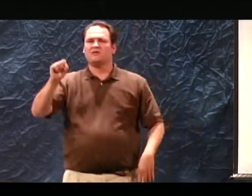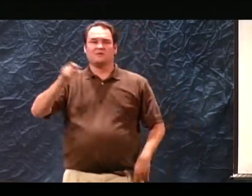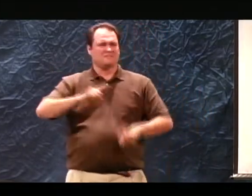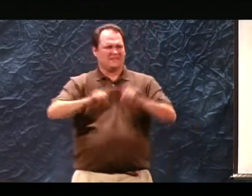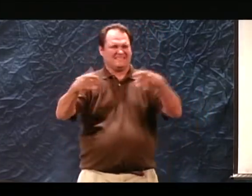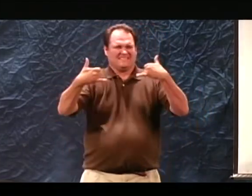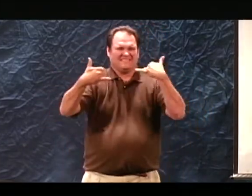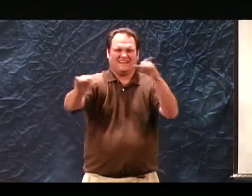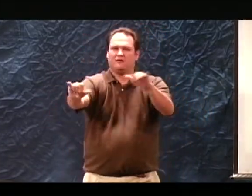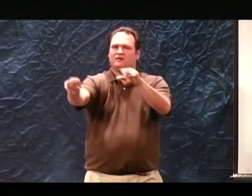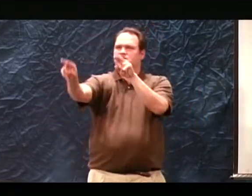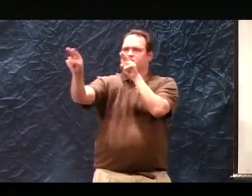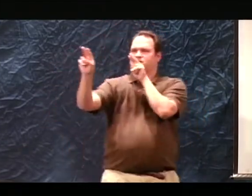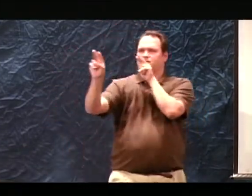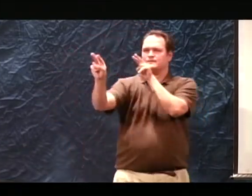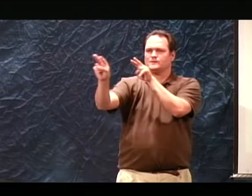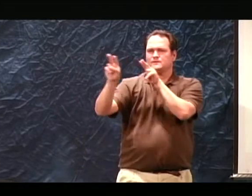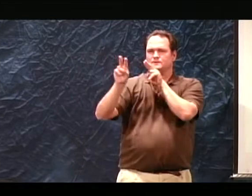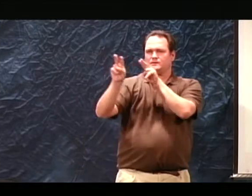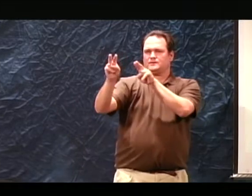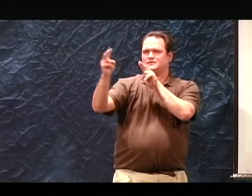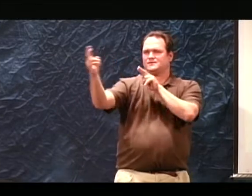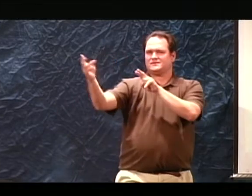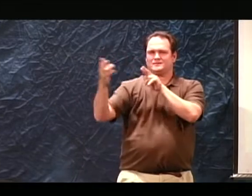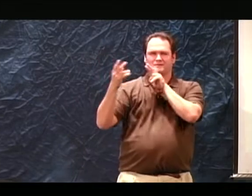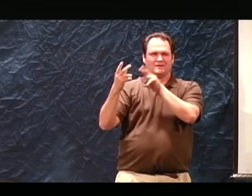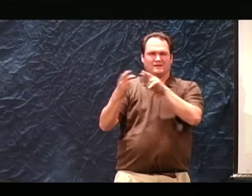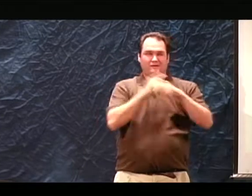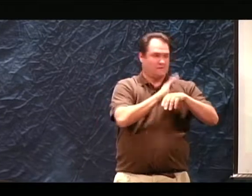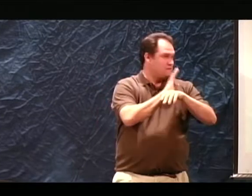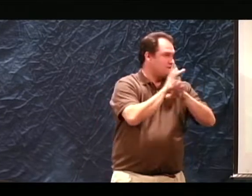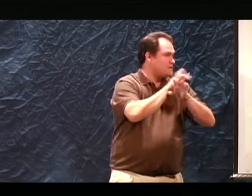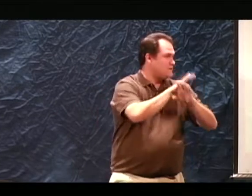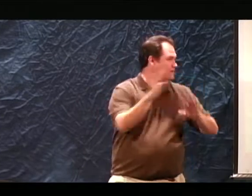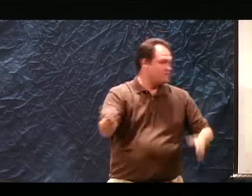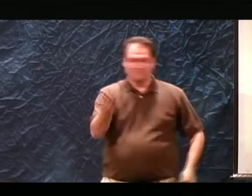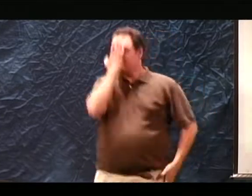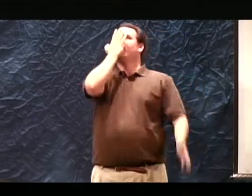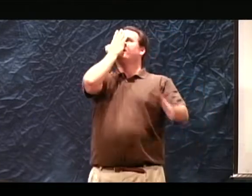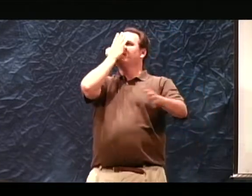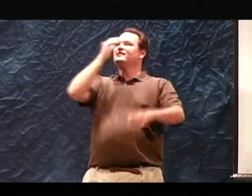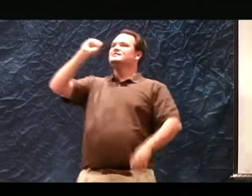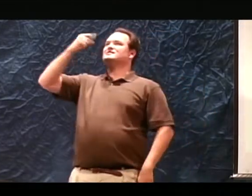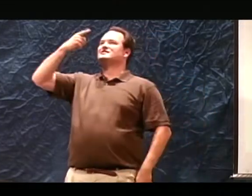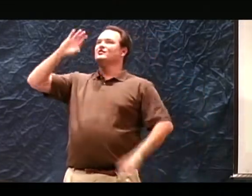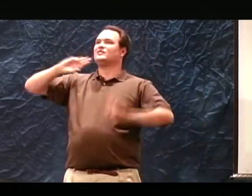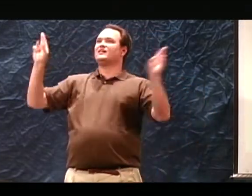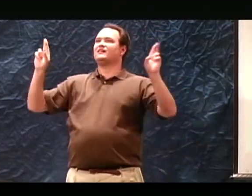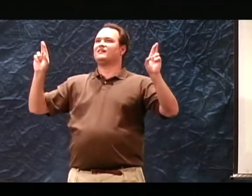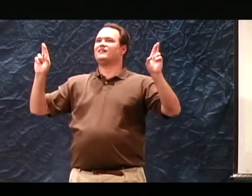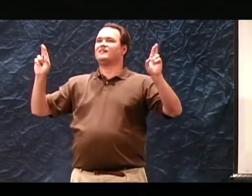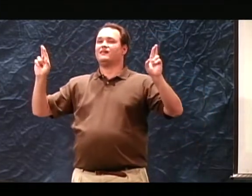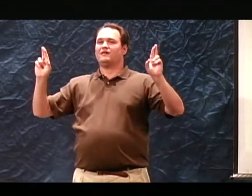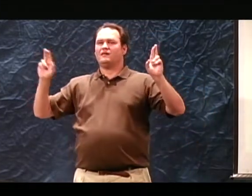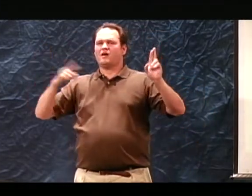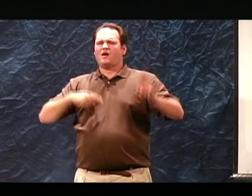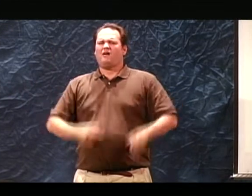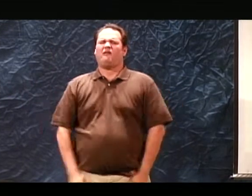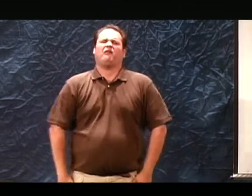look forward to socrates death conference all year and it's interesting because i've been so busy